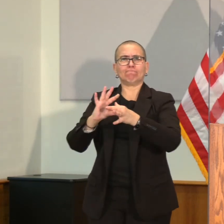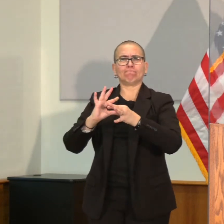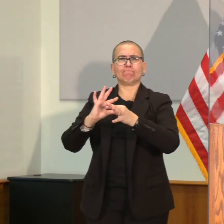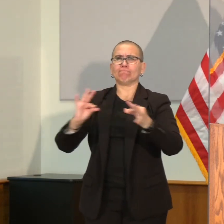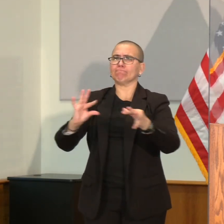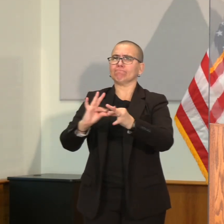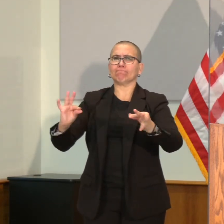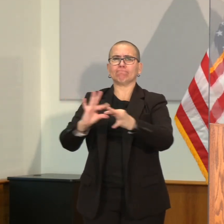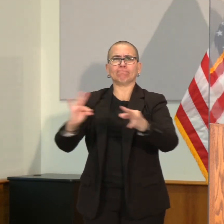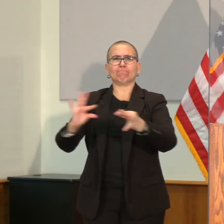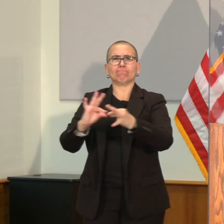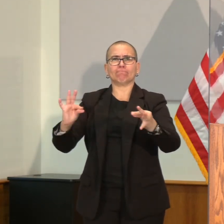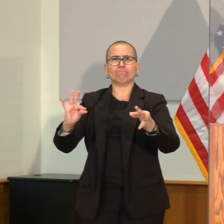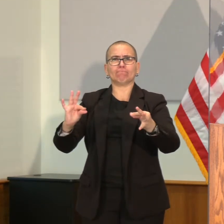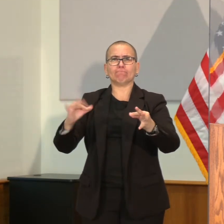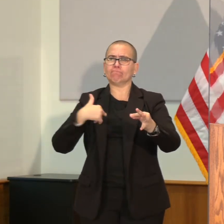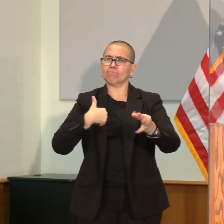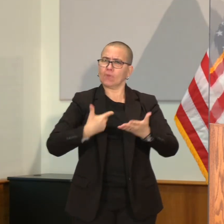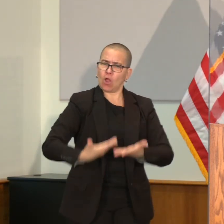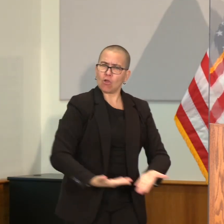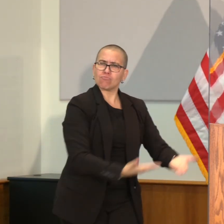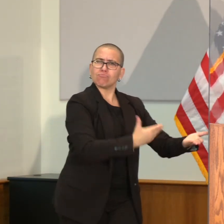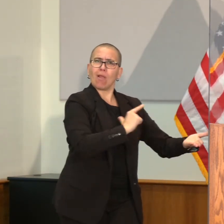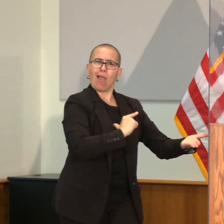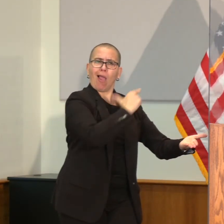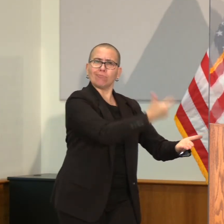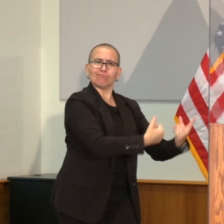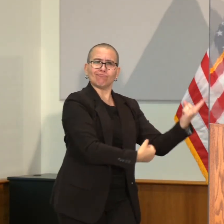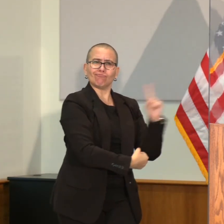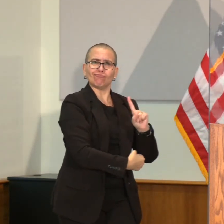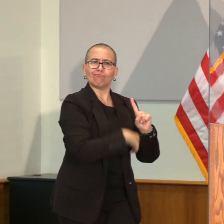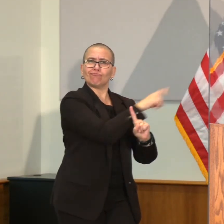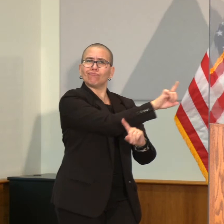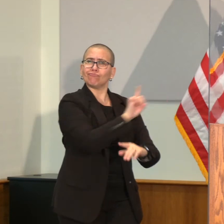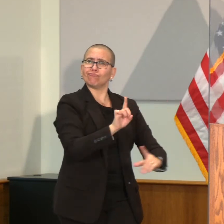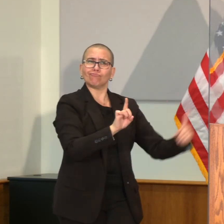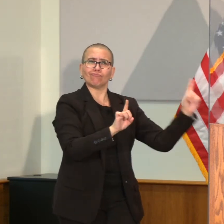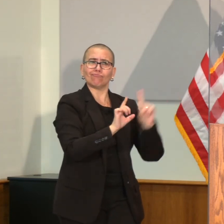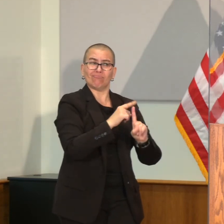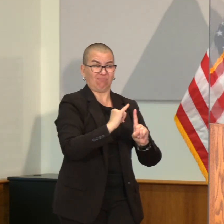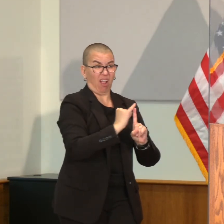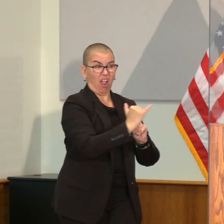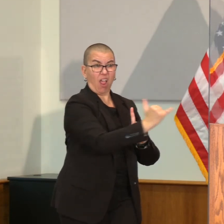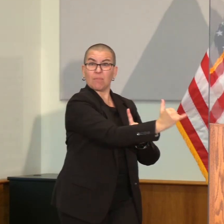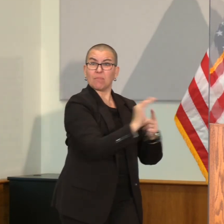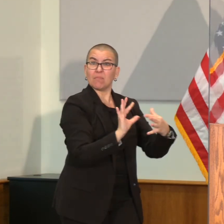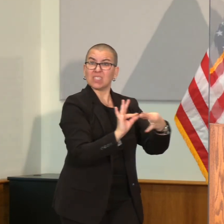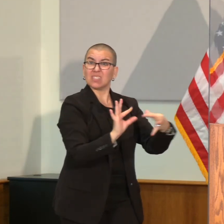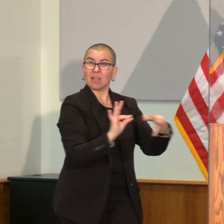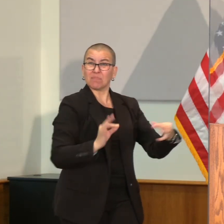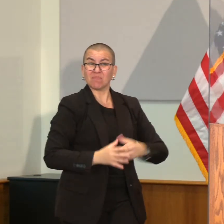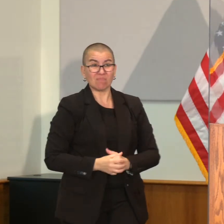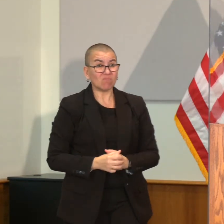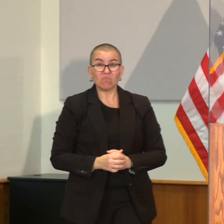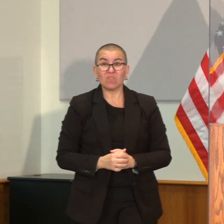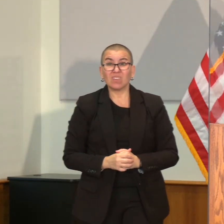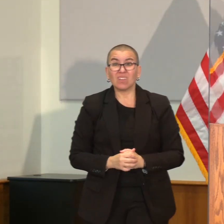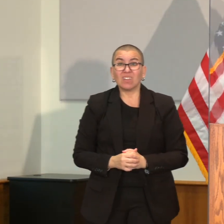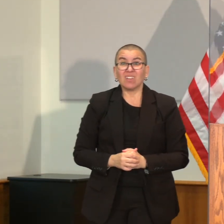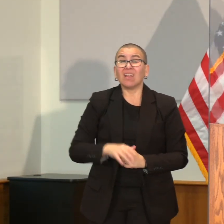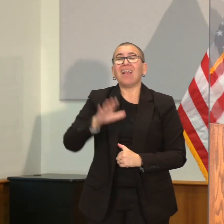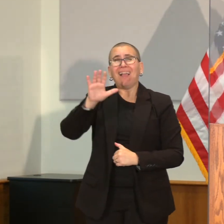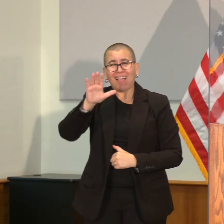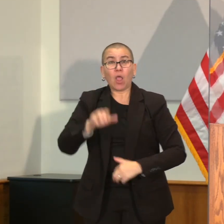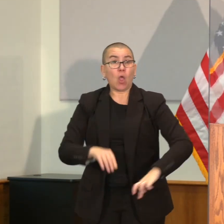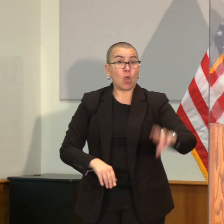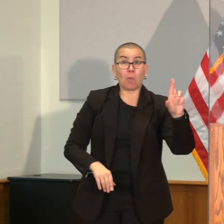try and work together. So I think that I'm keeping what I said, that if this is burning political capital, yes, we're spending time on this,